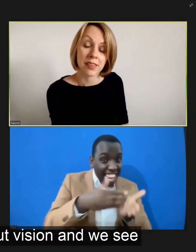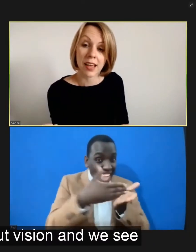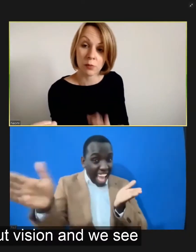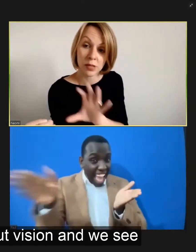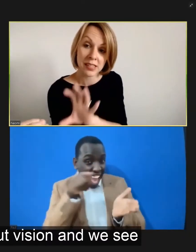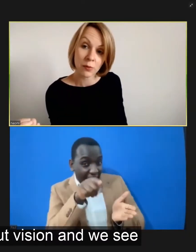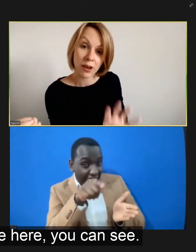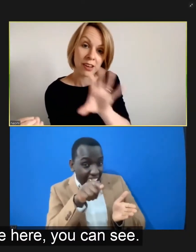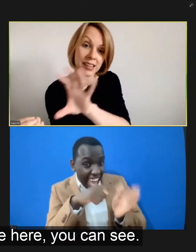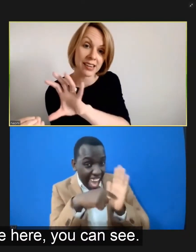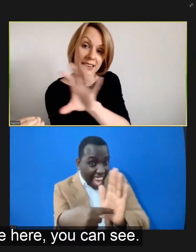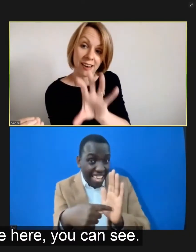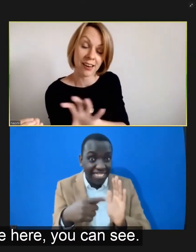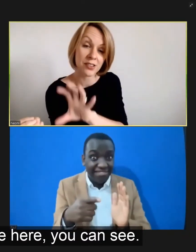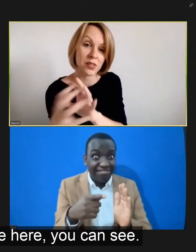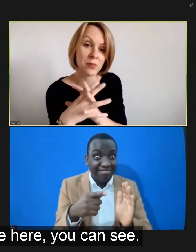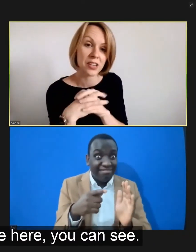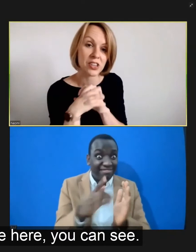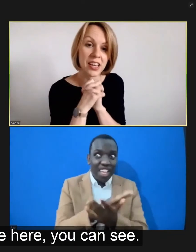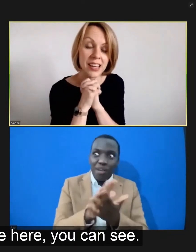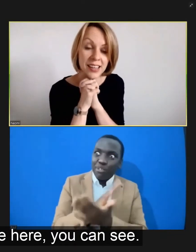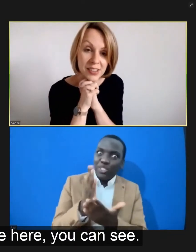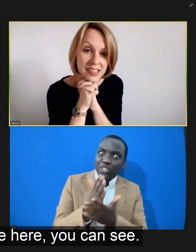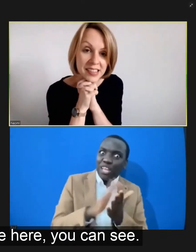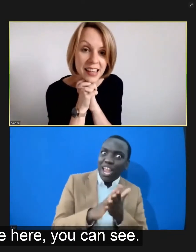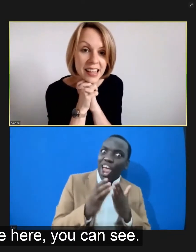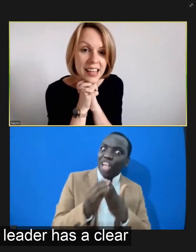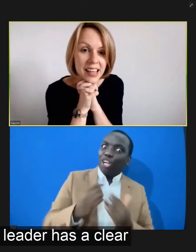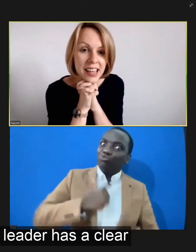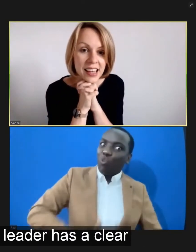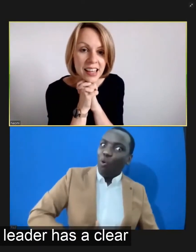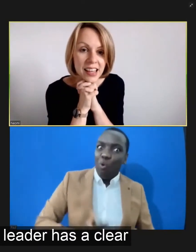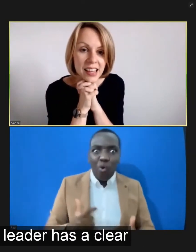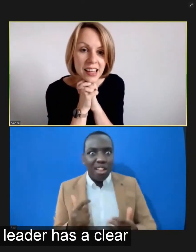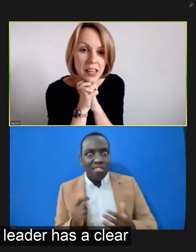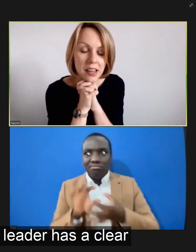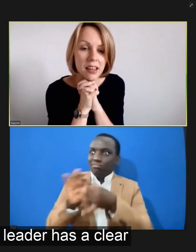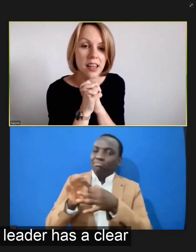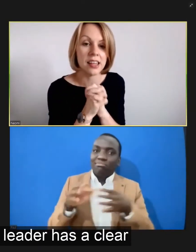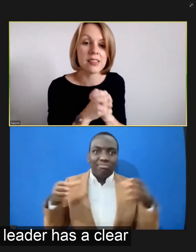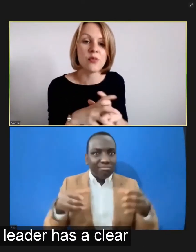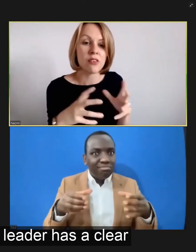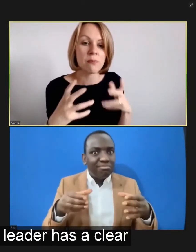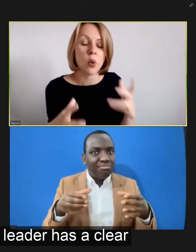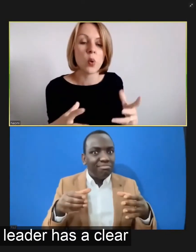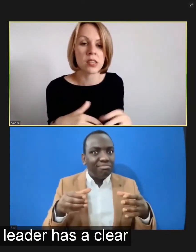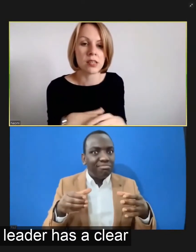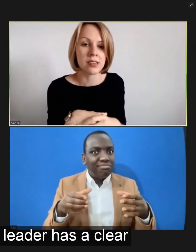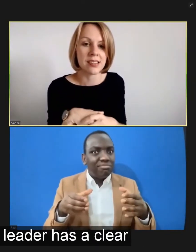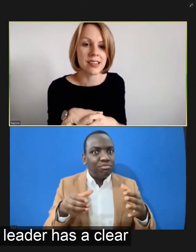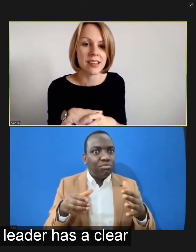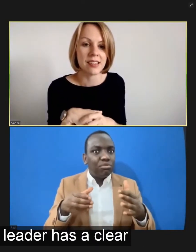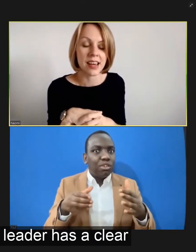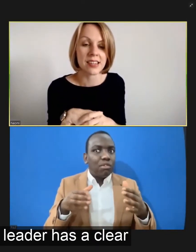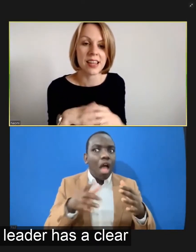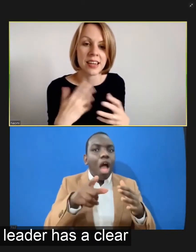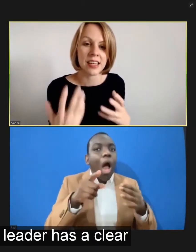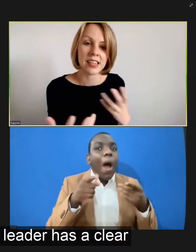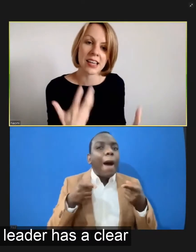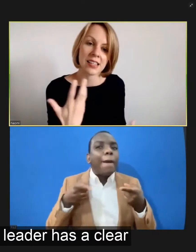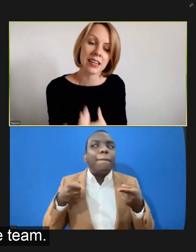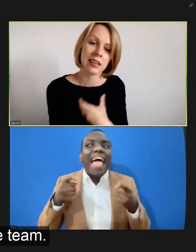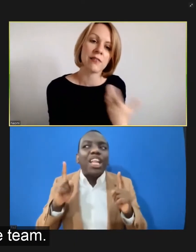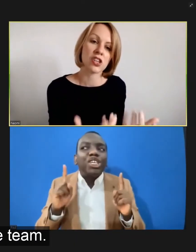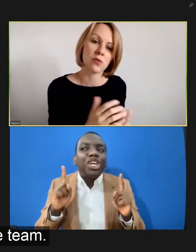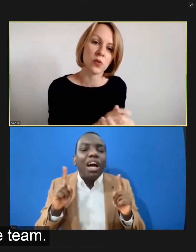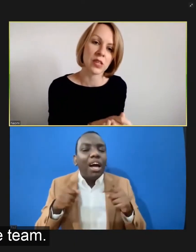and we see where it lies on this picture here, you can see it's very important that a leader has a